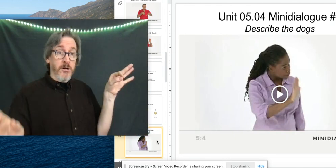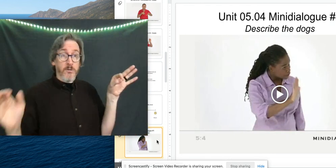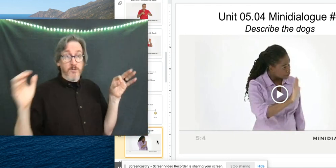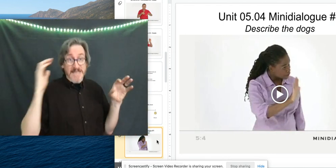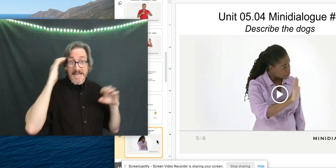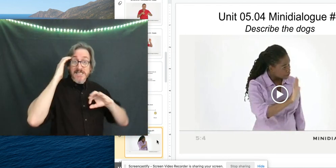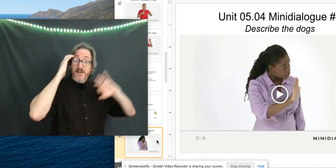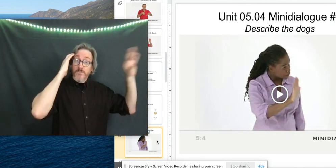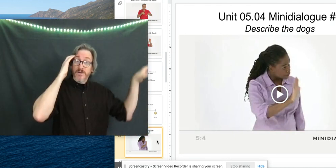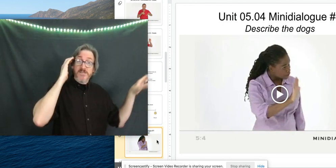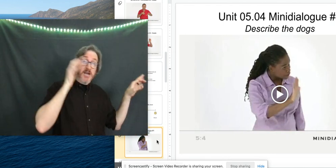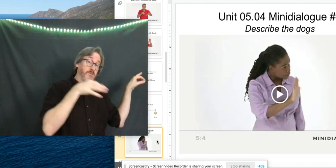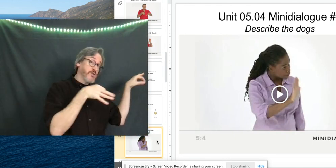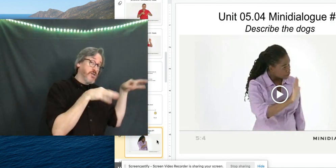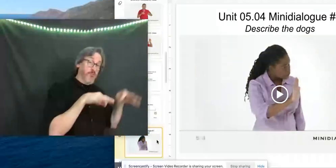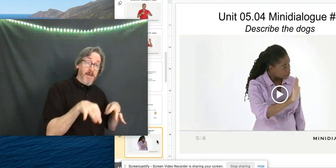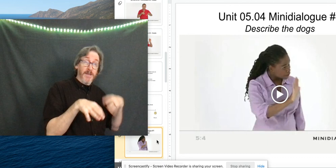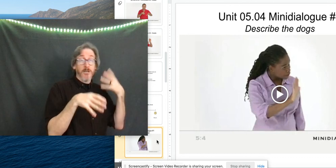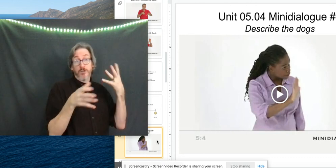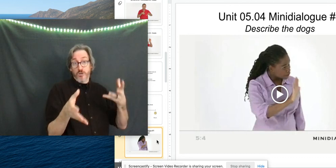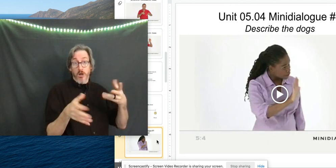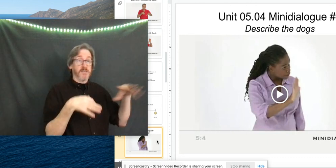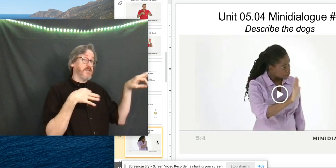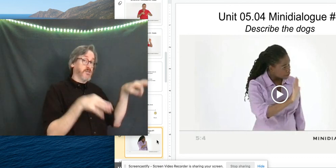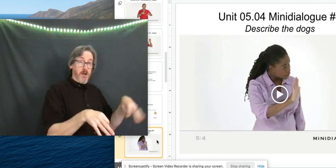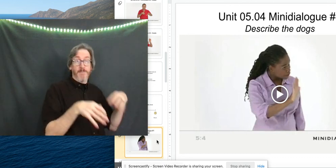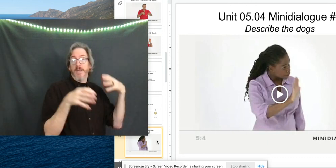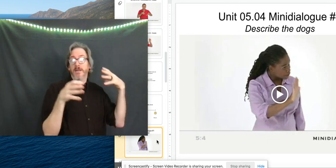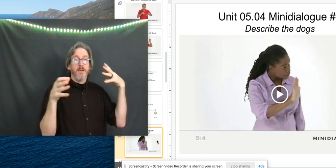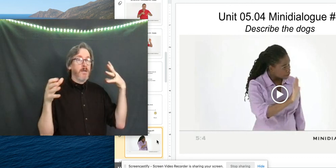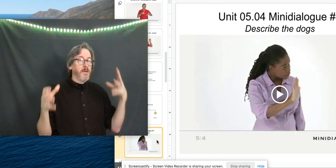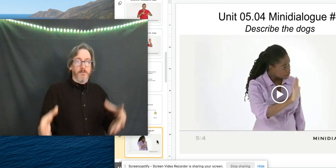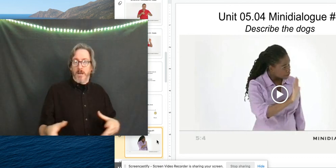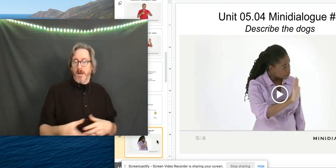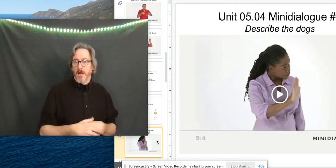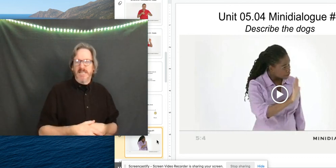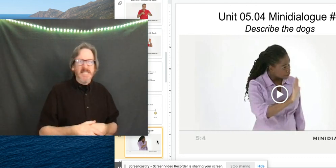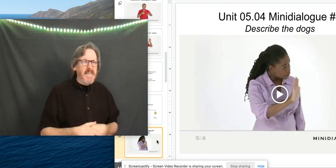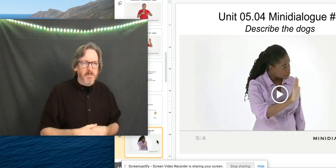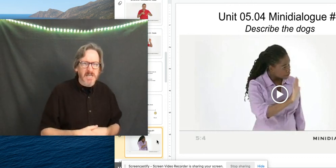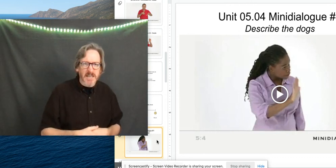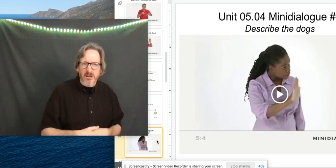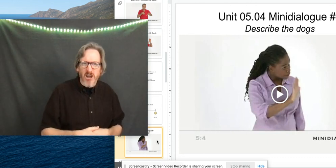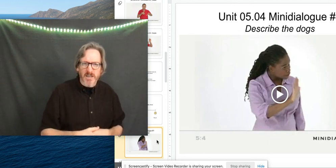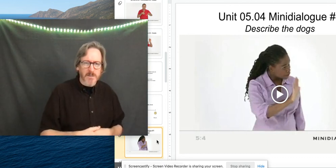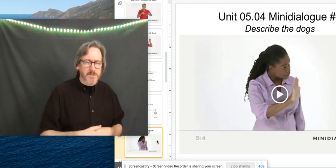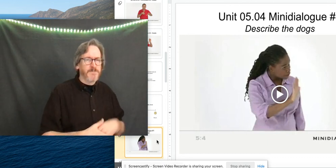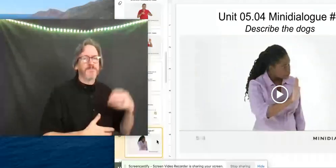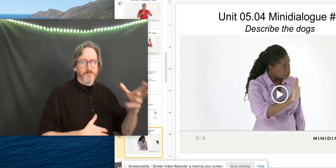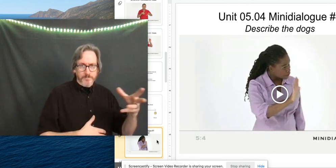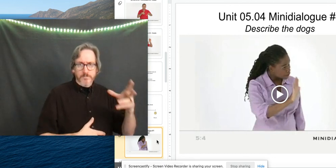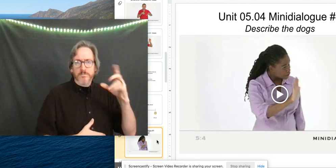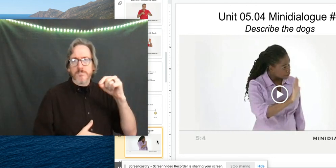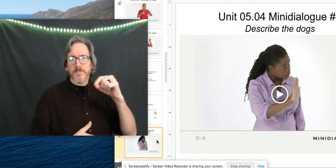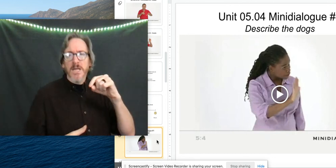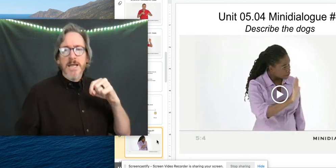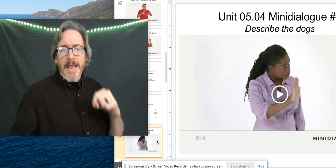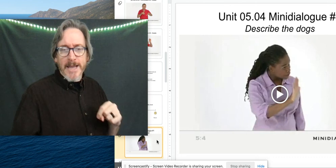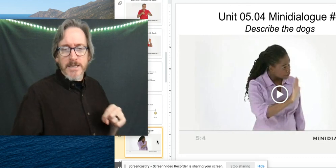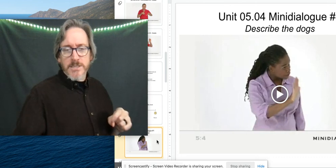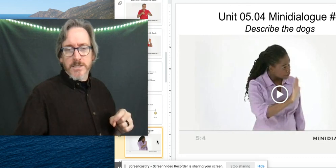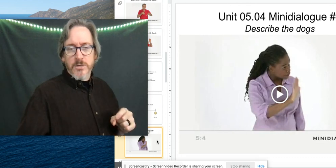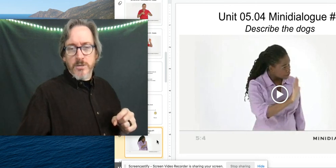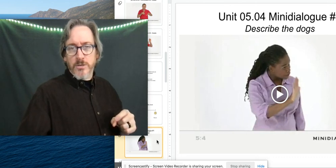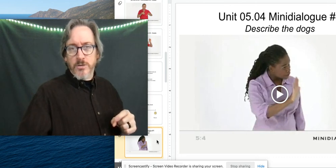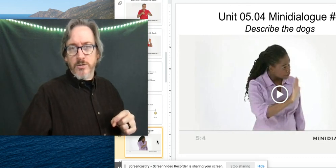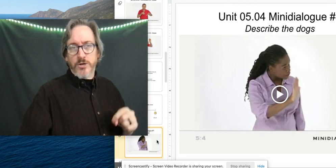they're taking stuff from previous chapters, describing dogs, describing teacups, I think, or coffee cups.